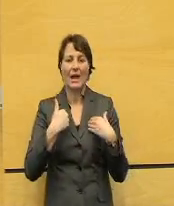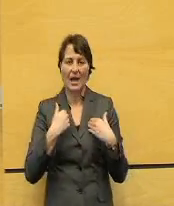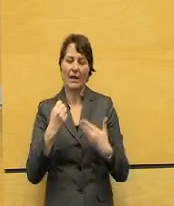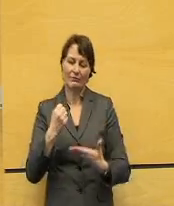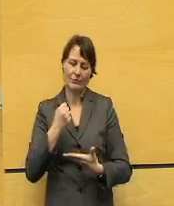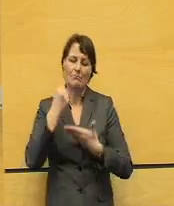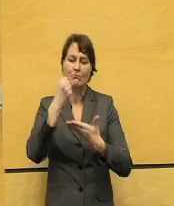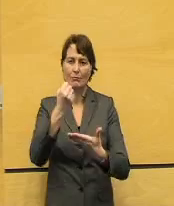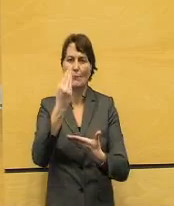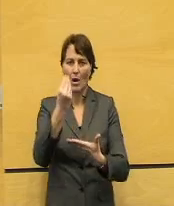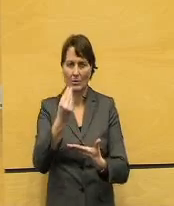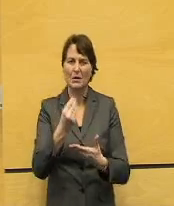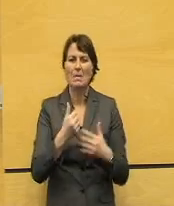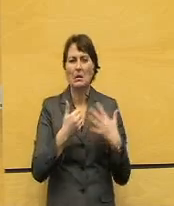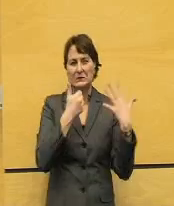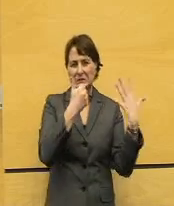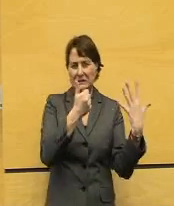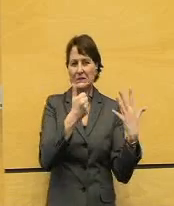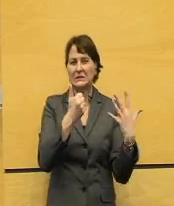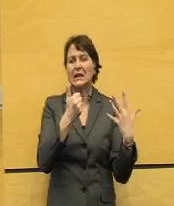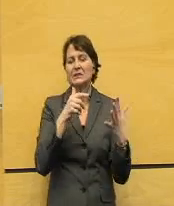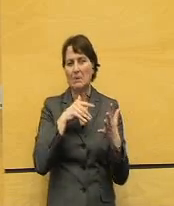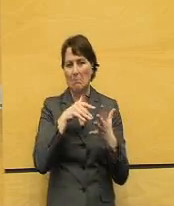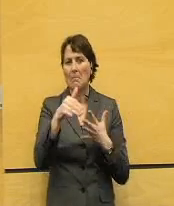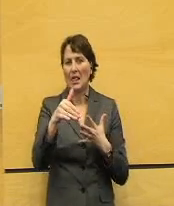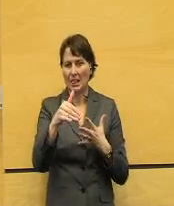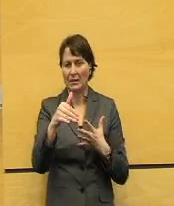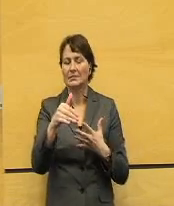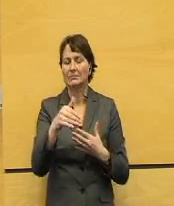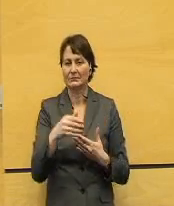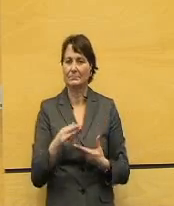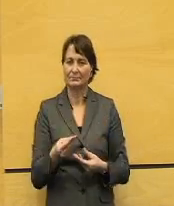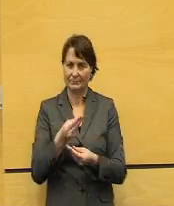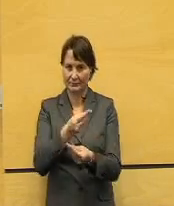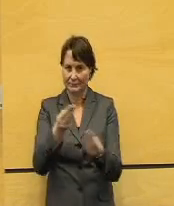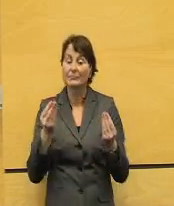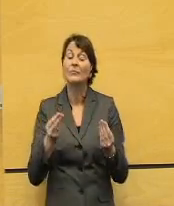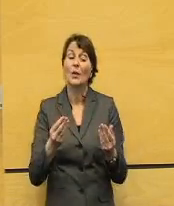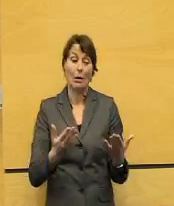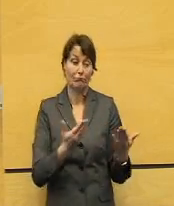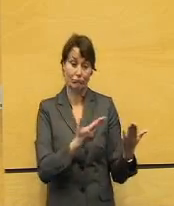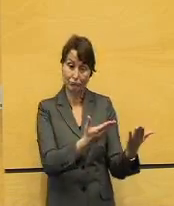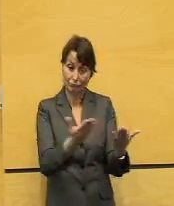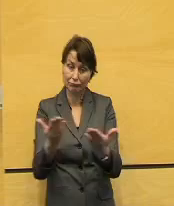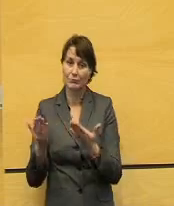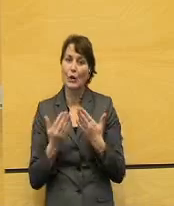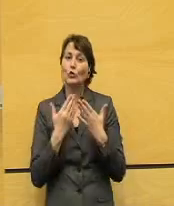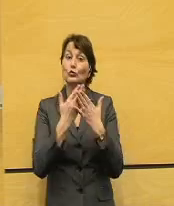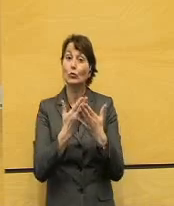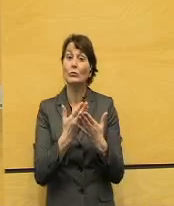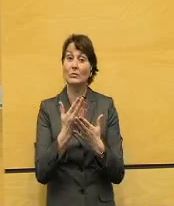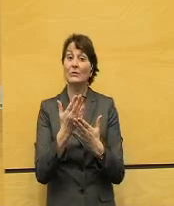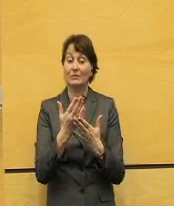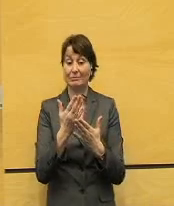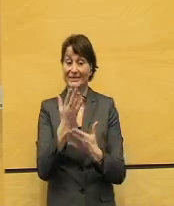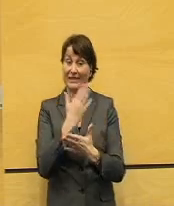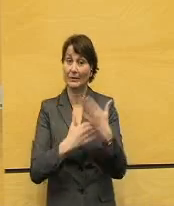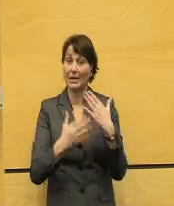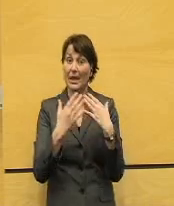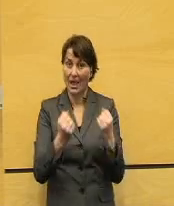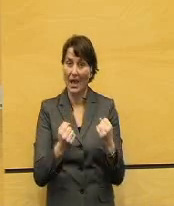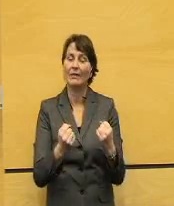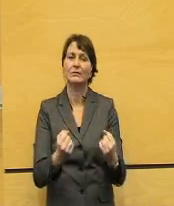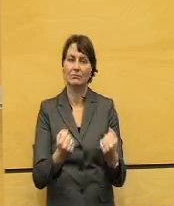around 6 million baht to provide accessible learning materials to students with disability